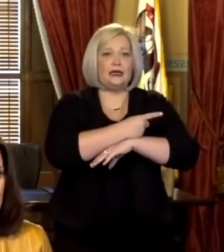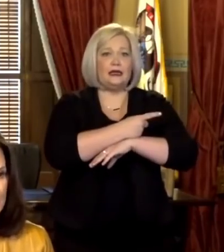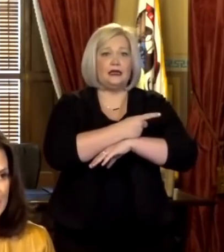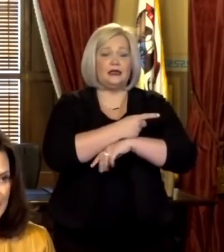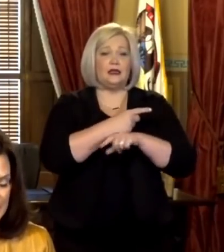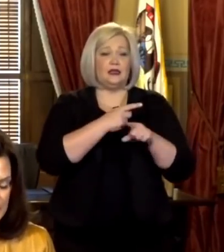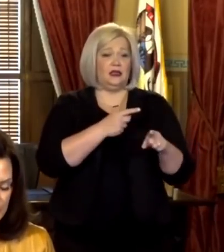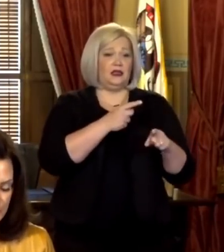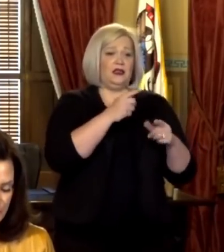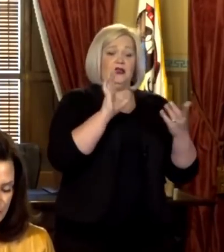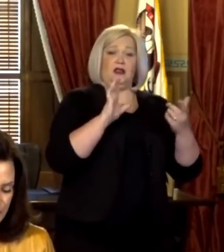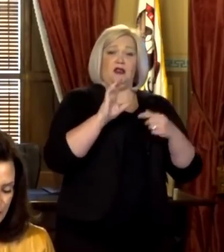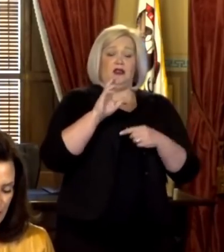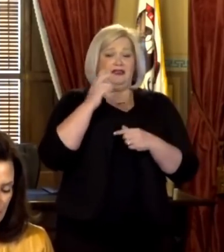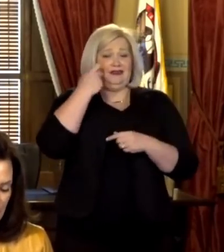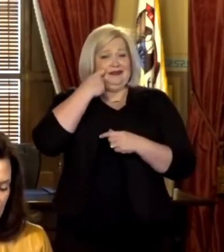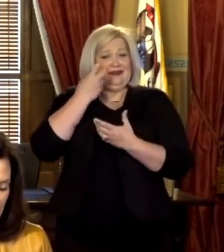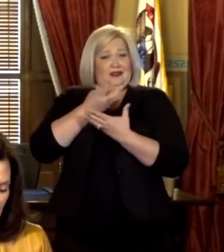of 2019.